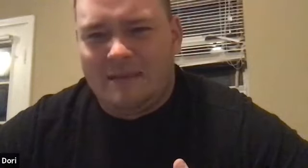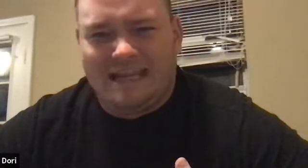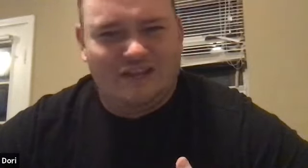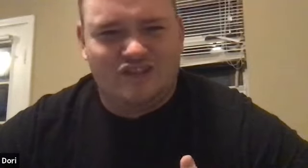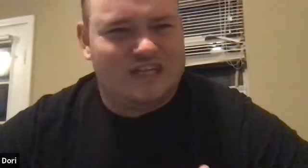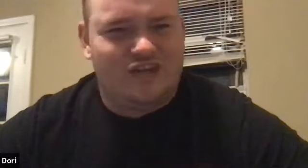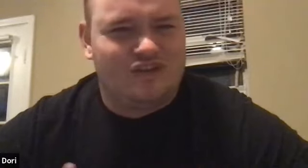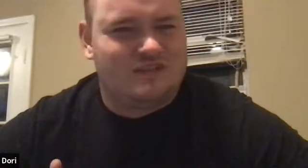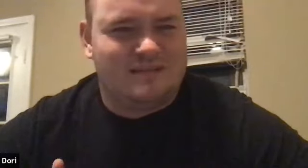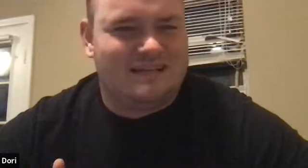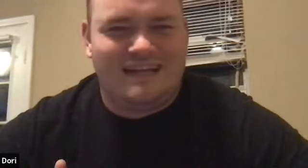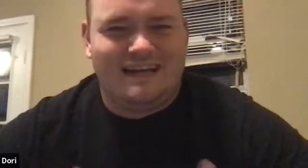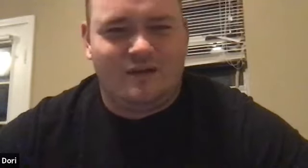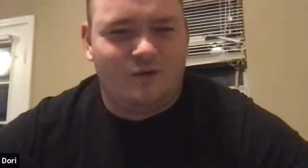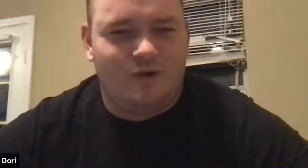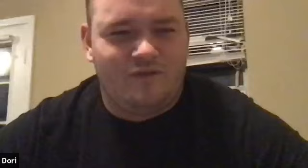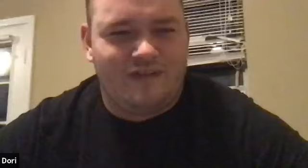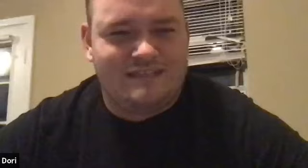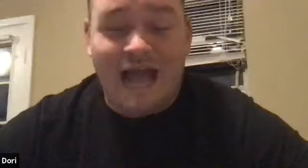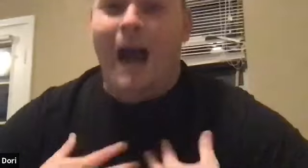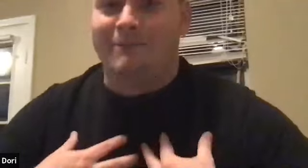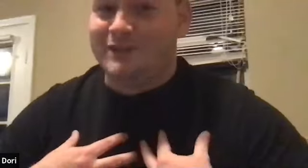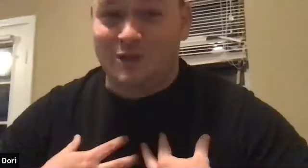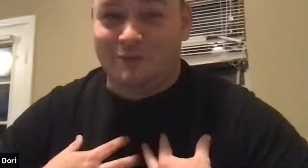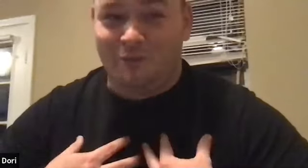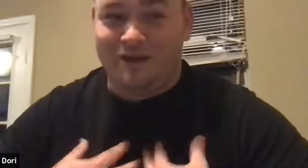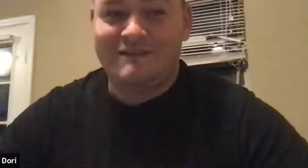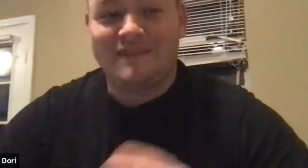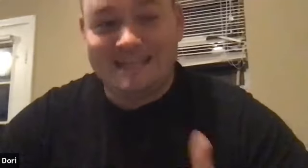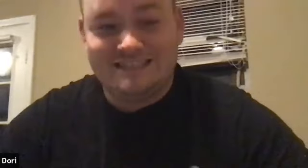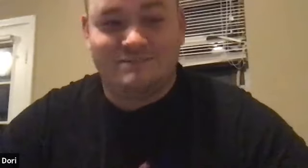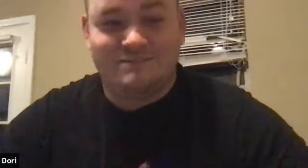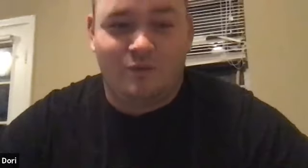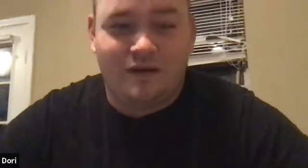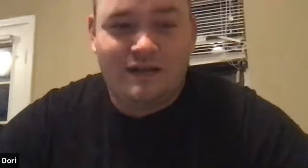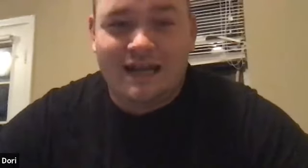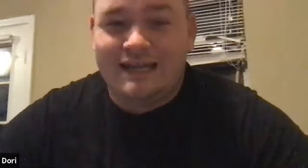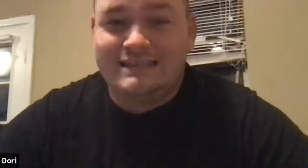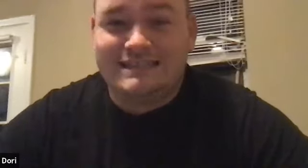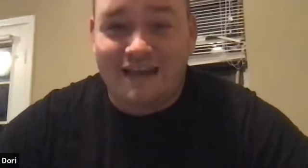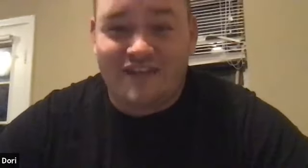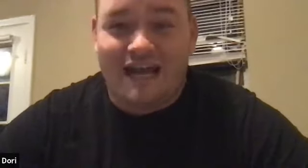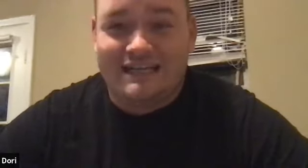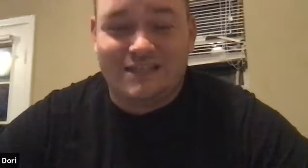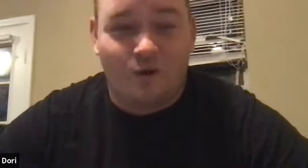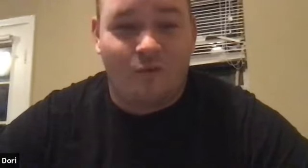aerodynamic engineering or something like that. I don't know all the fancy. I'm the stupid That's one. amazing. He's the smart You one. did that. He's a deaf guy, and he's going for